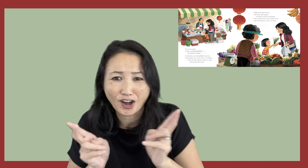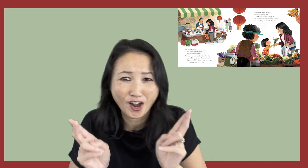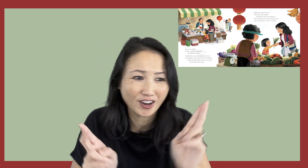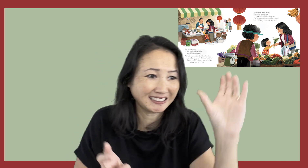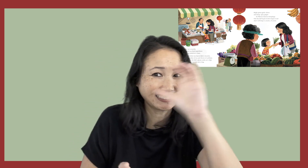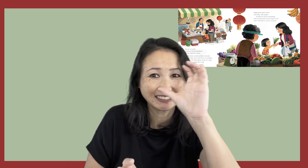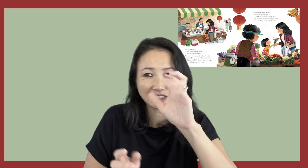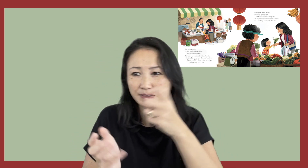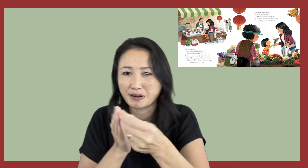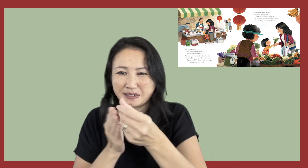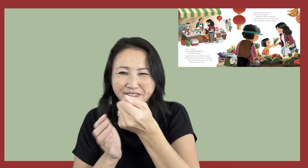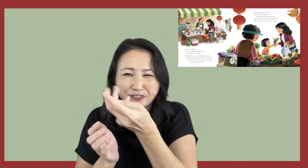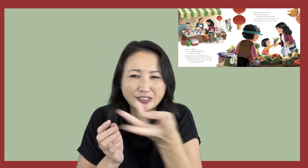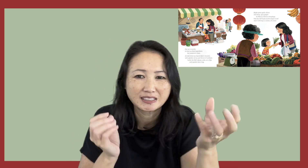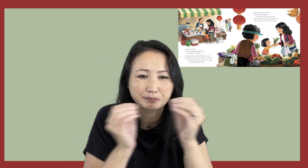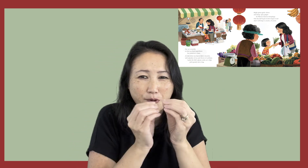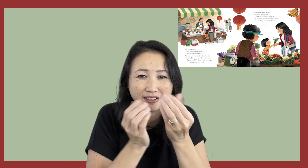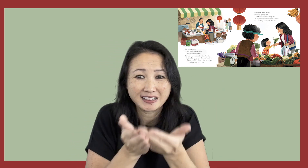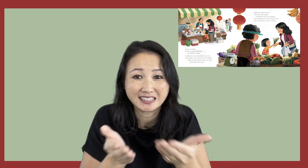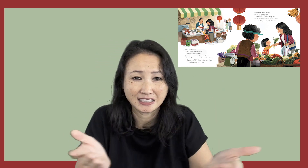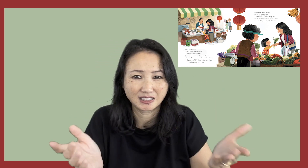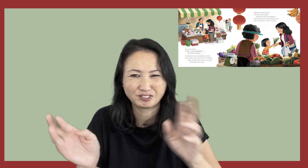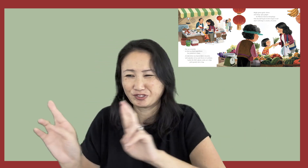My mom and I hurry to to find them.